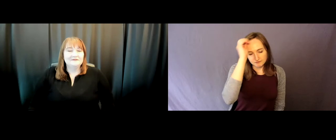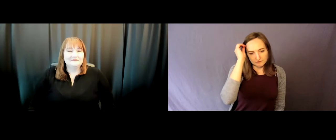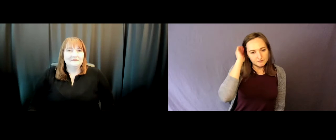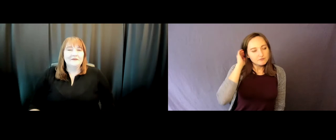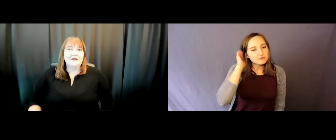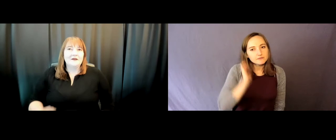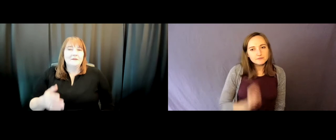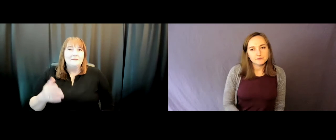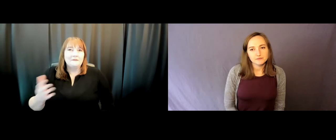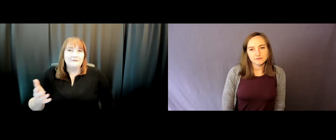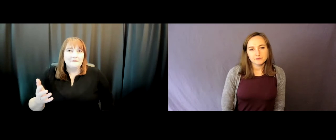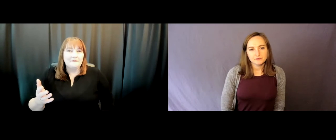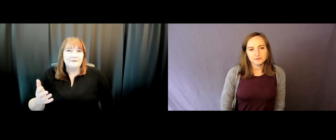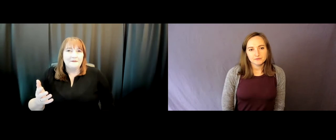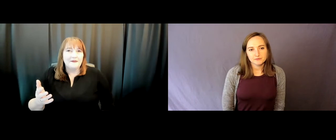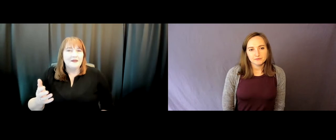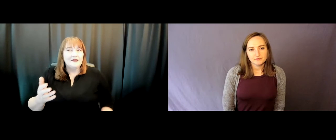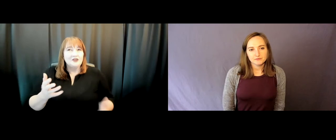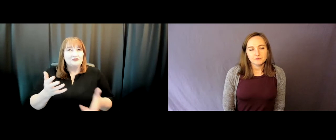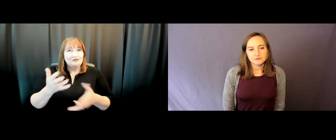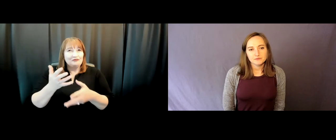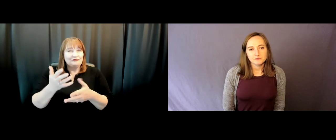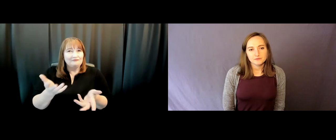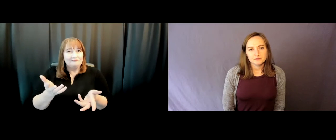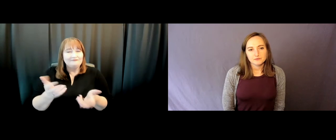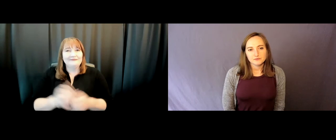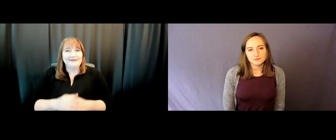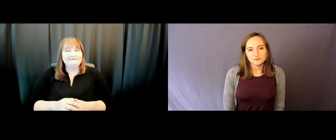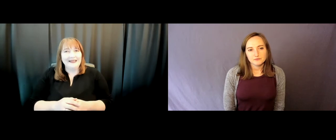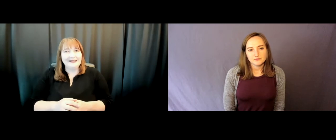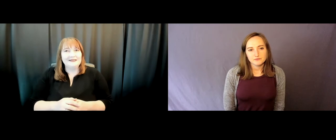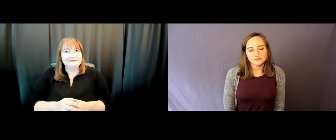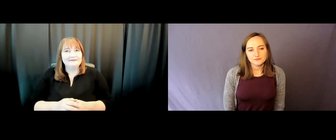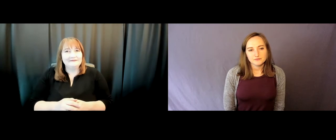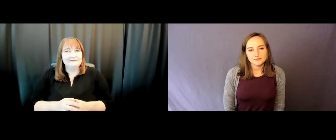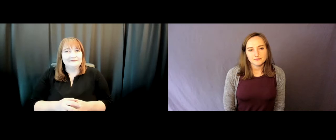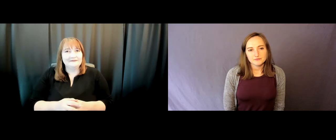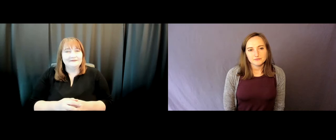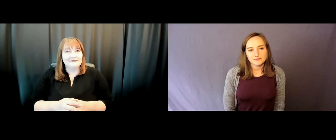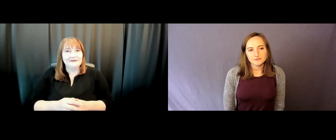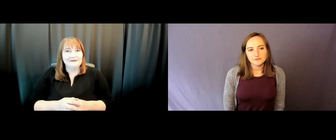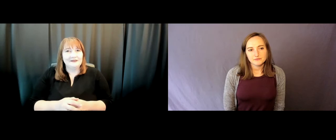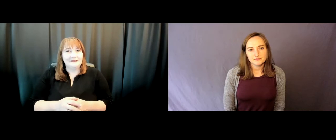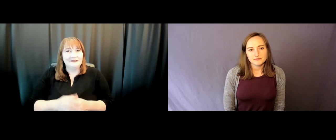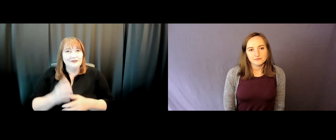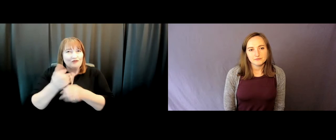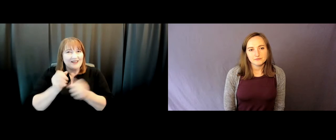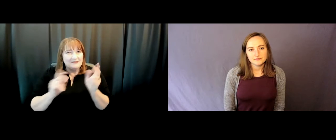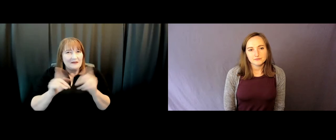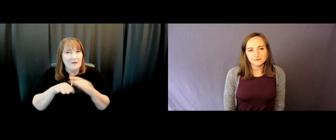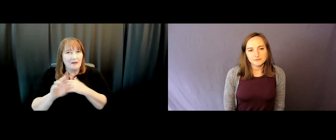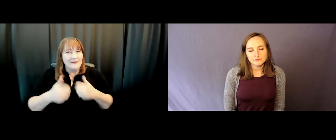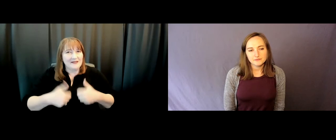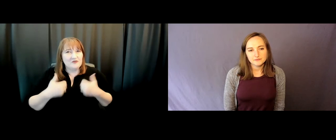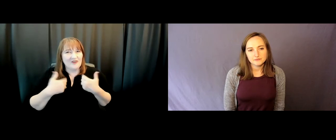You have to trust people who come into your life. Yeah. And so yeah, that's, finding